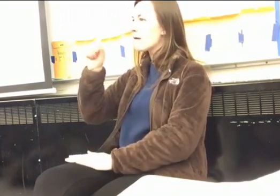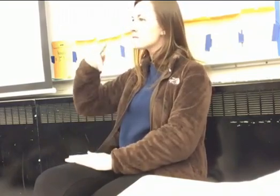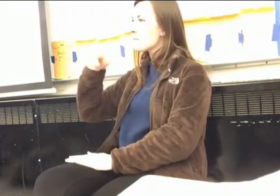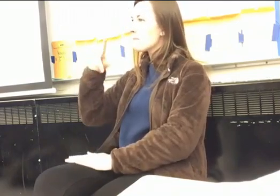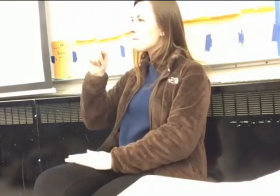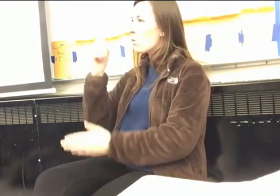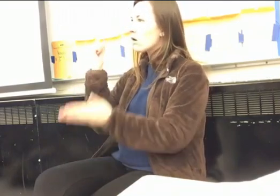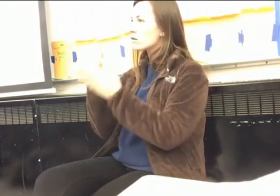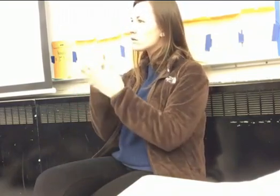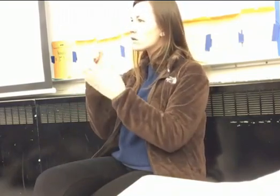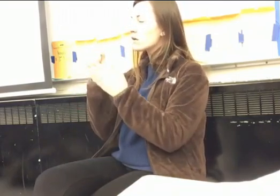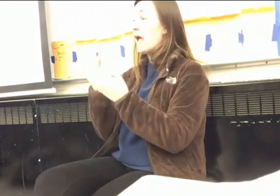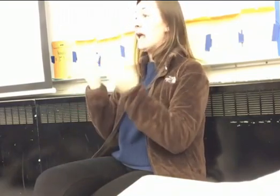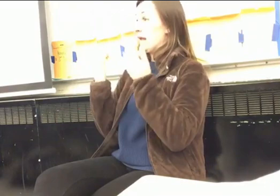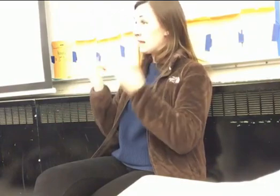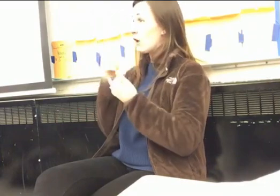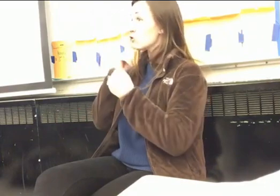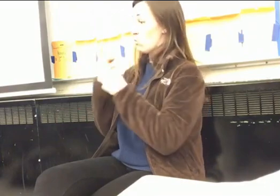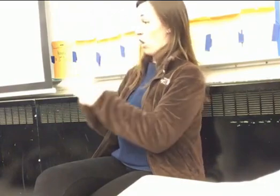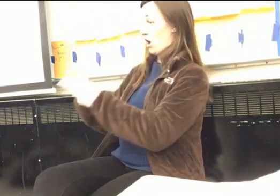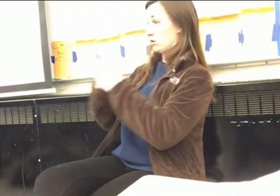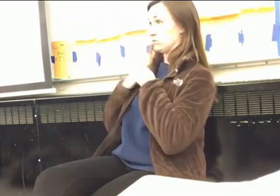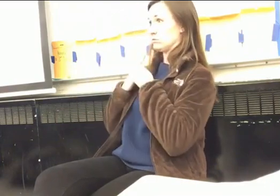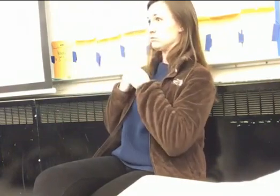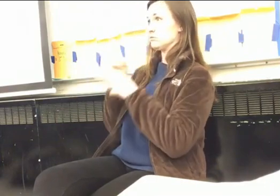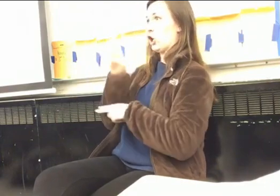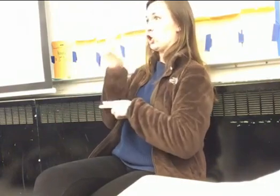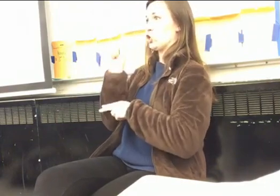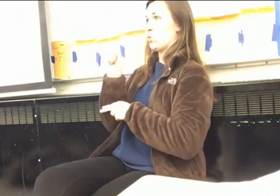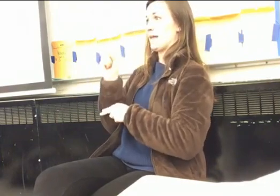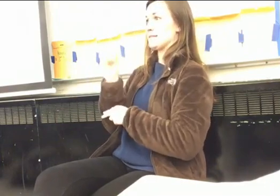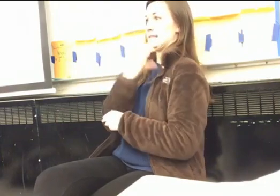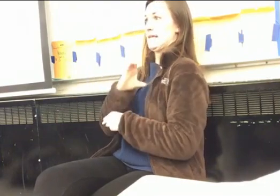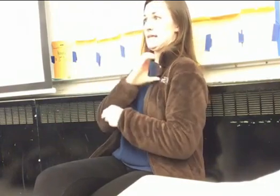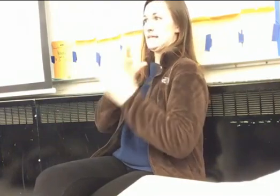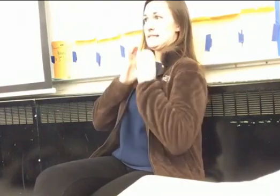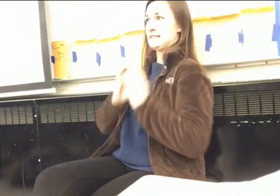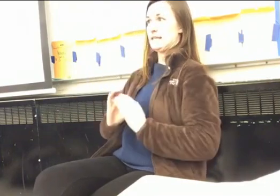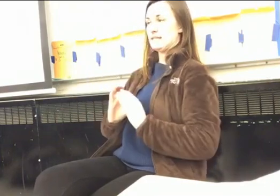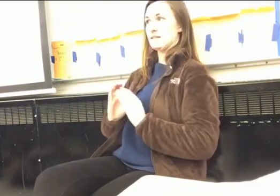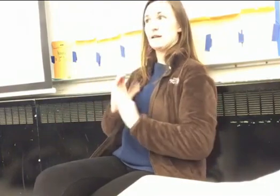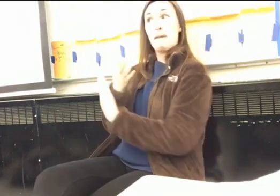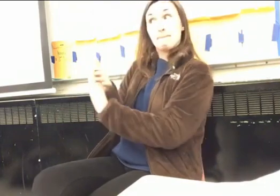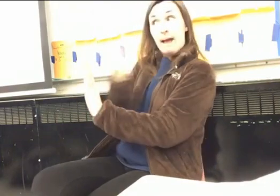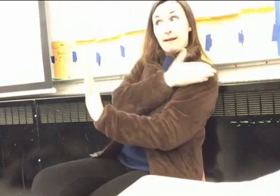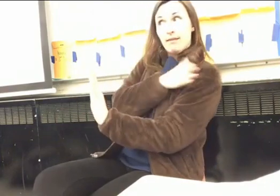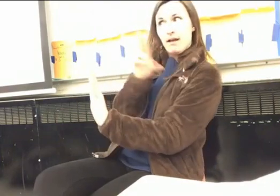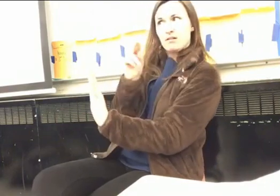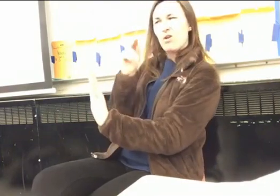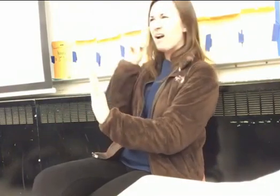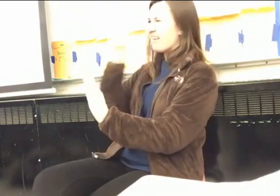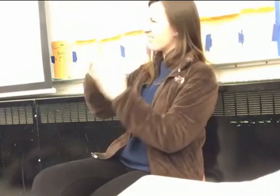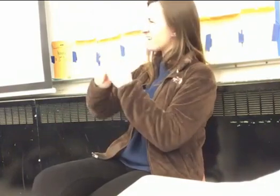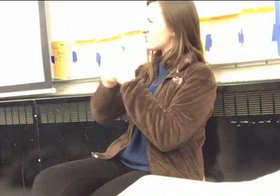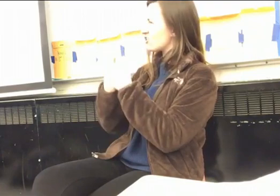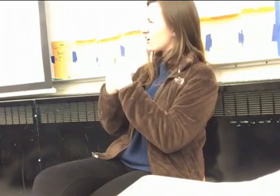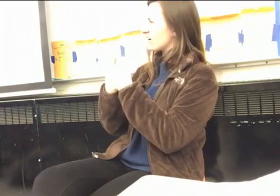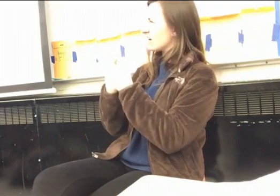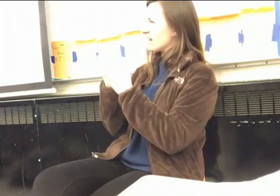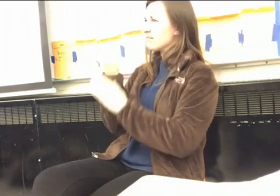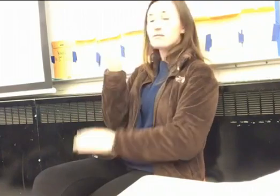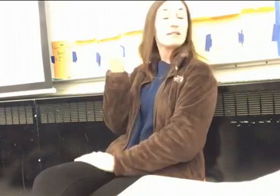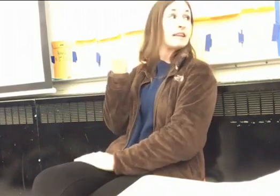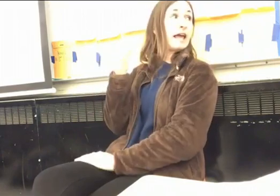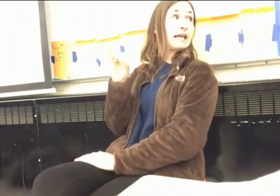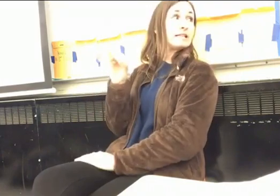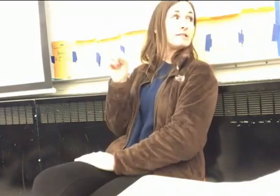Nowadays, you are declared a U.S. citizen. Back then, you were not declared a U.S. citizen. Citizenship comes, I believe, in the 1920s. So they are considered U.S.